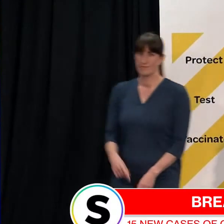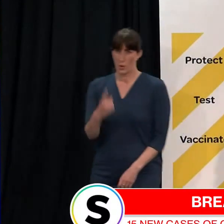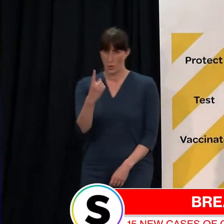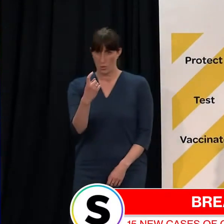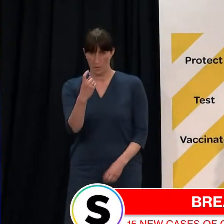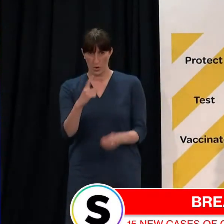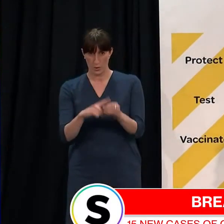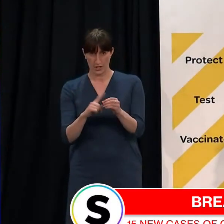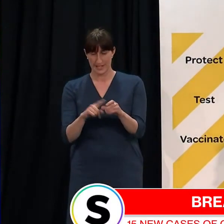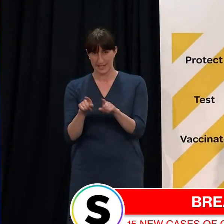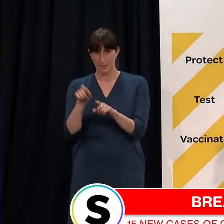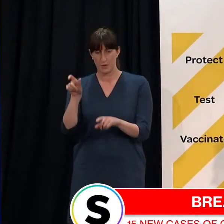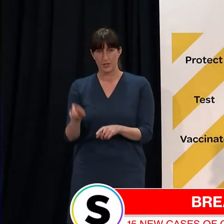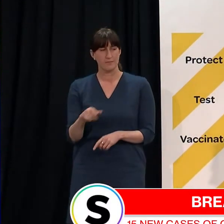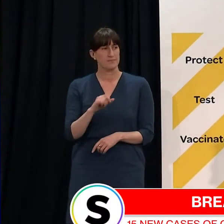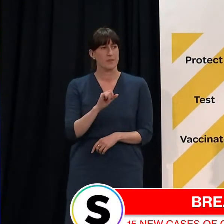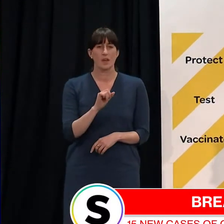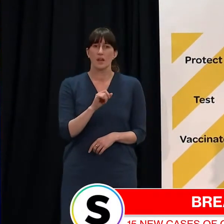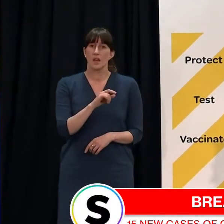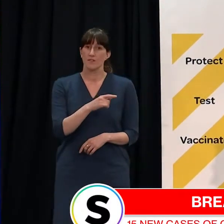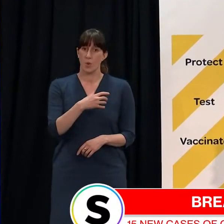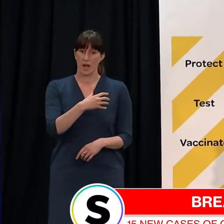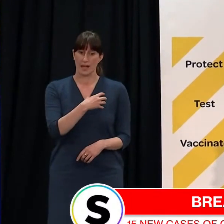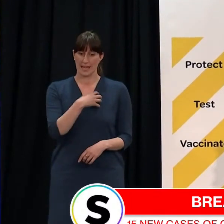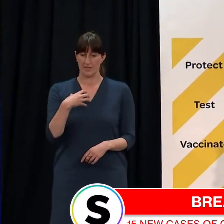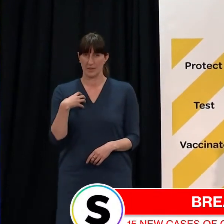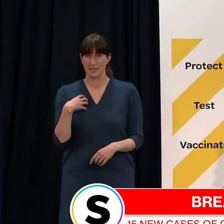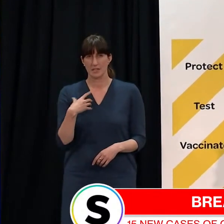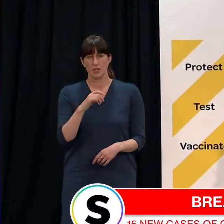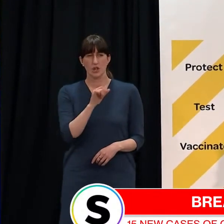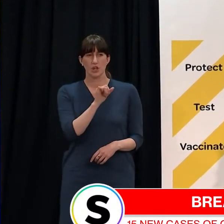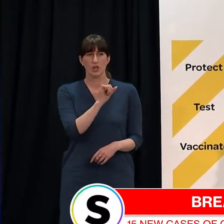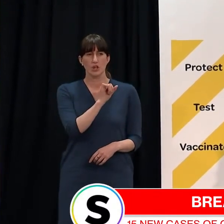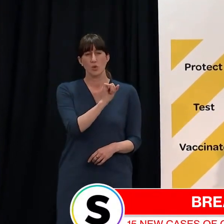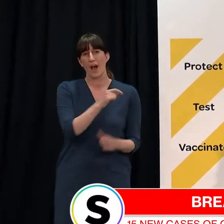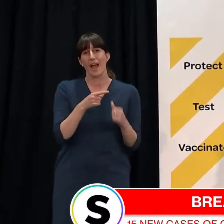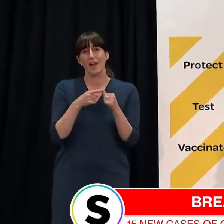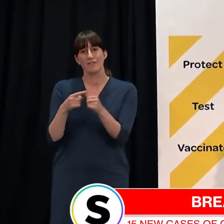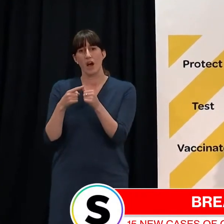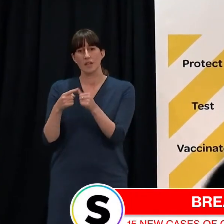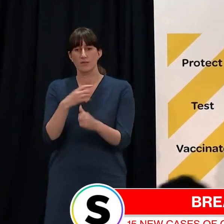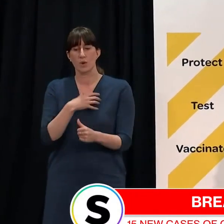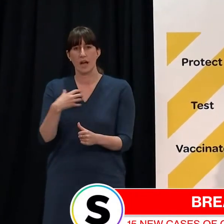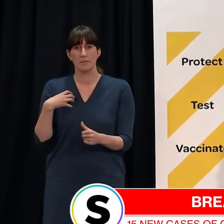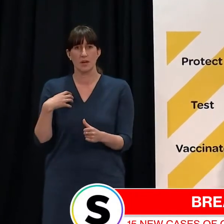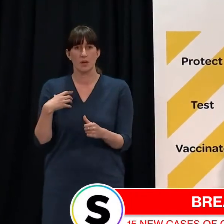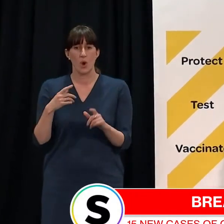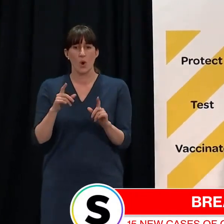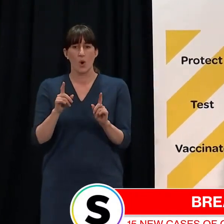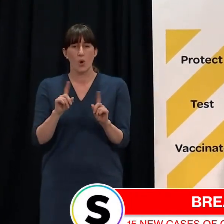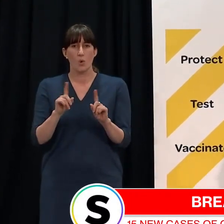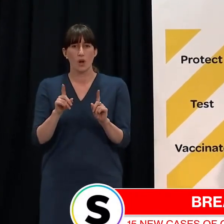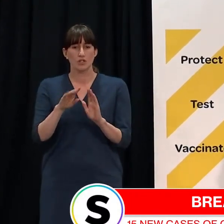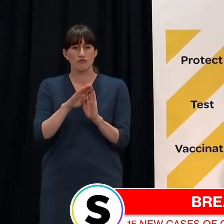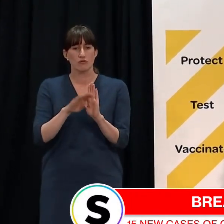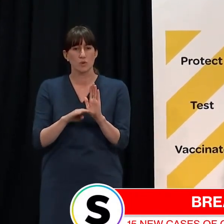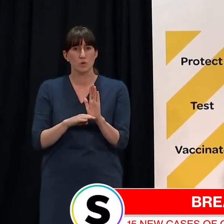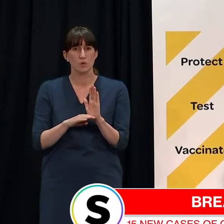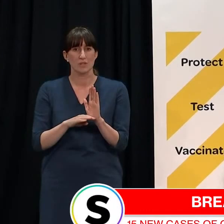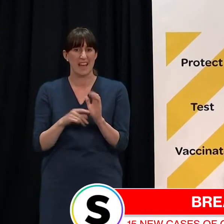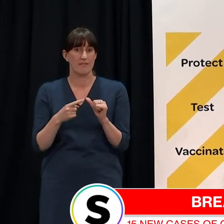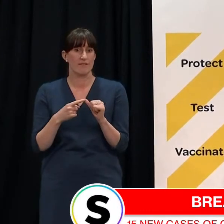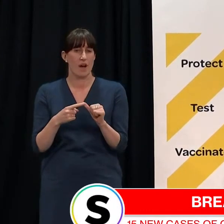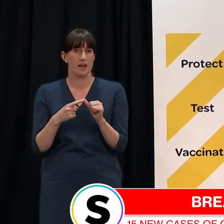your advice for people taking their bubble with them? Obviously, Wellington now level 2, having a level 4